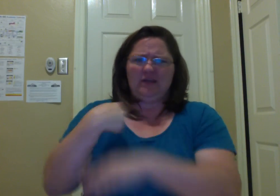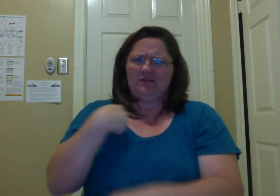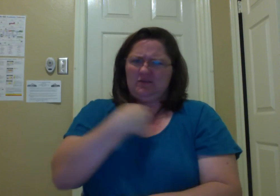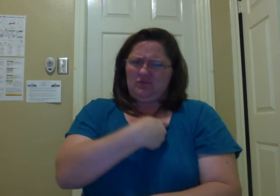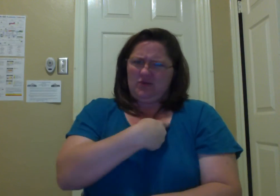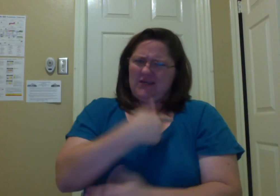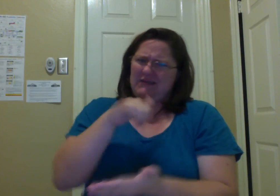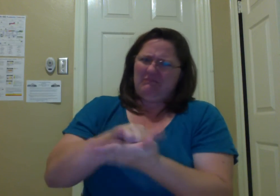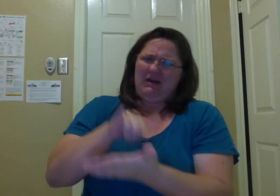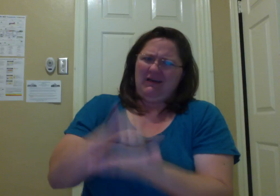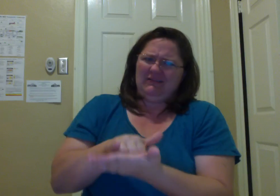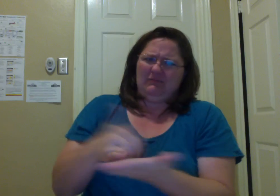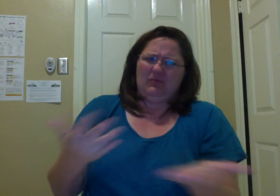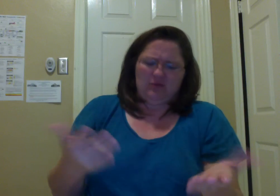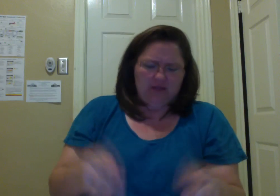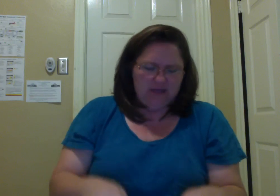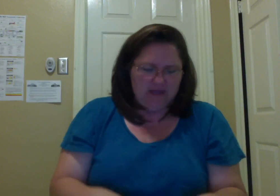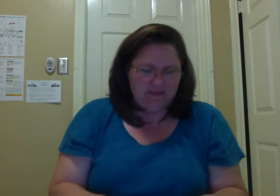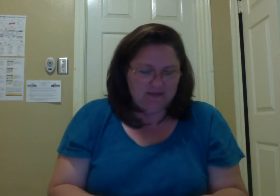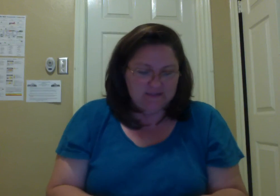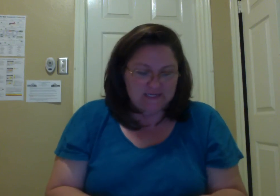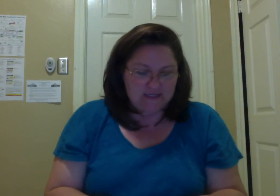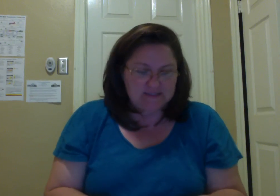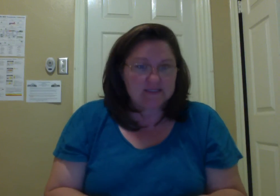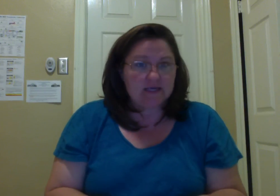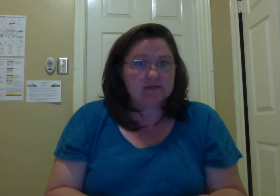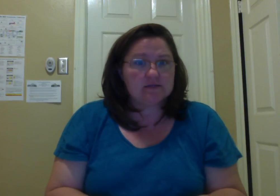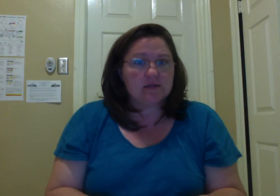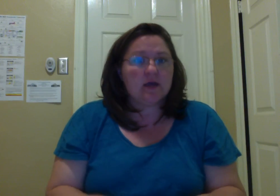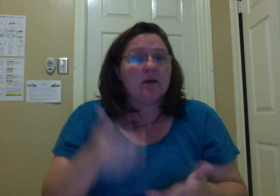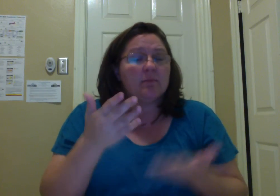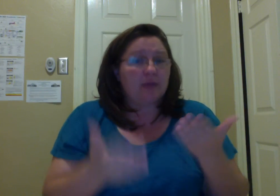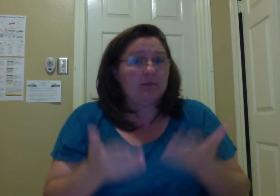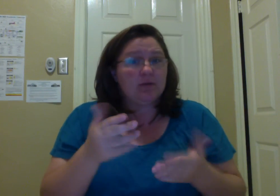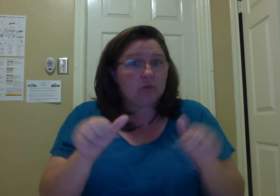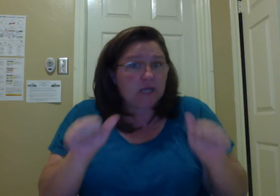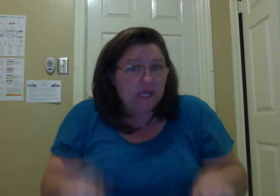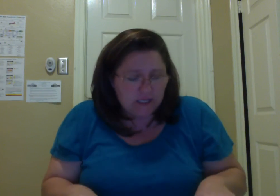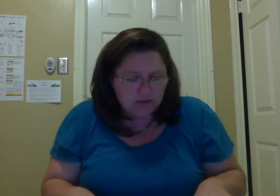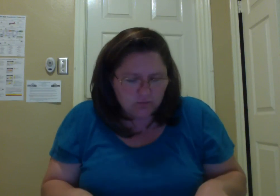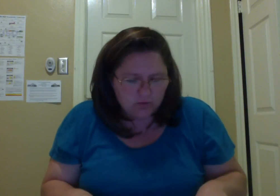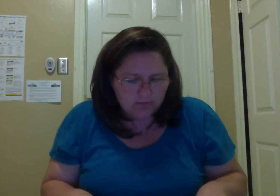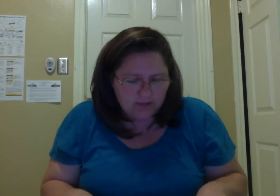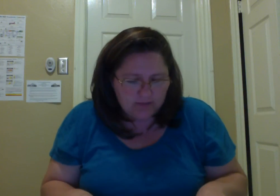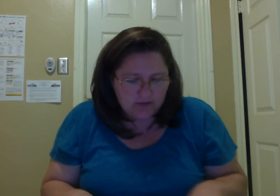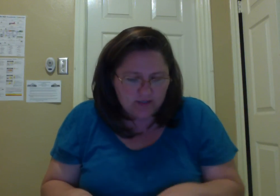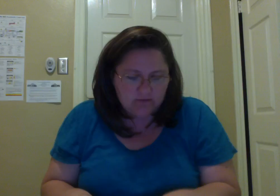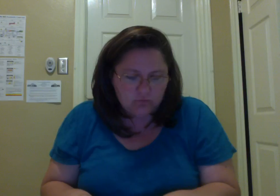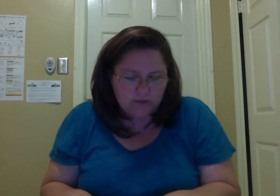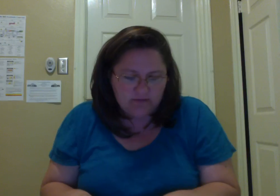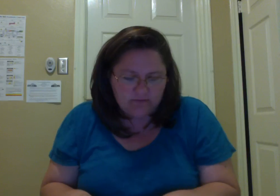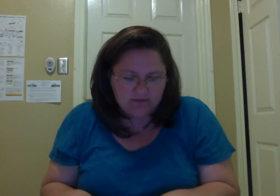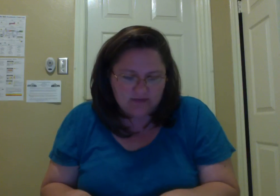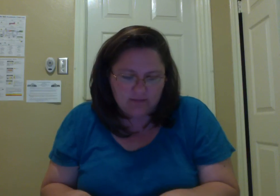Prevent, impossible. And then Dan says, maybe we can, or maybe there is. What if next